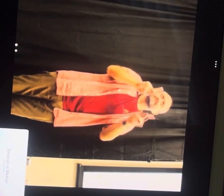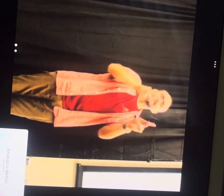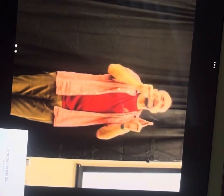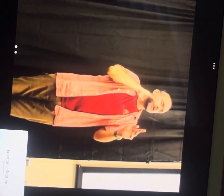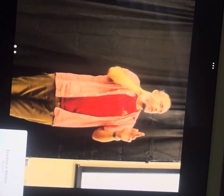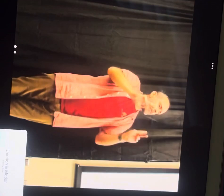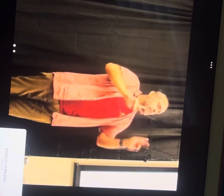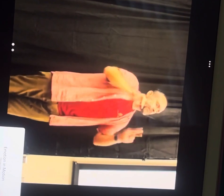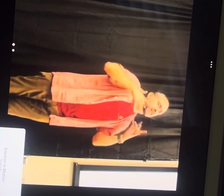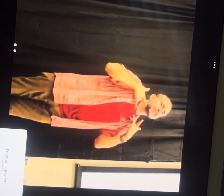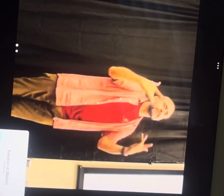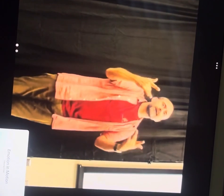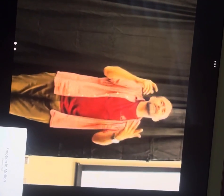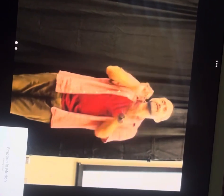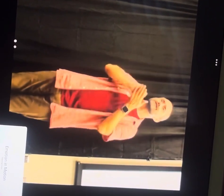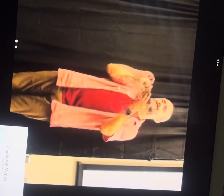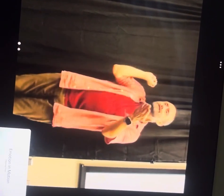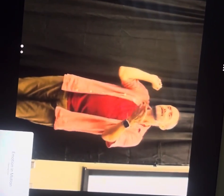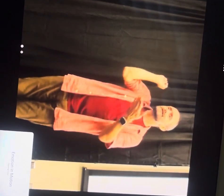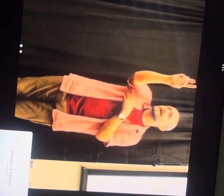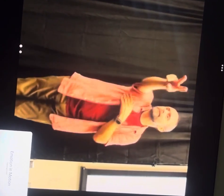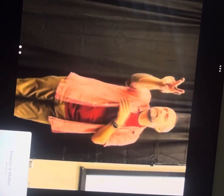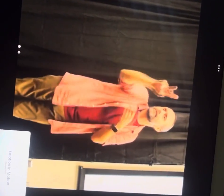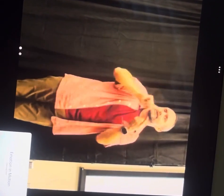What do I do and how do I convey this?